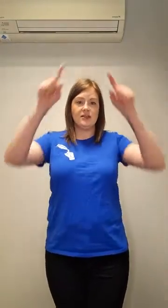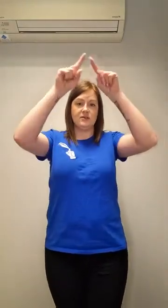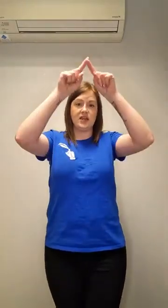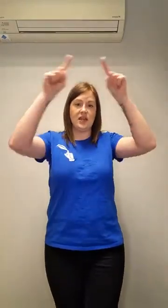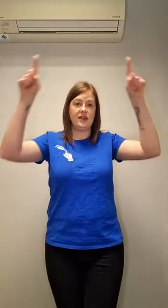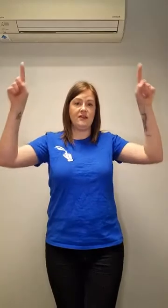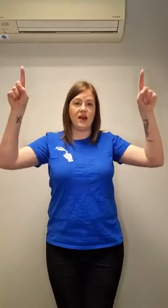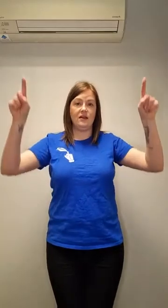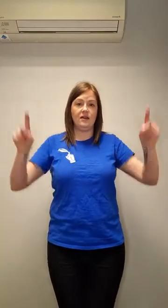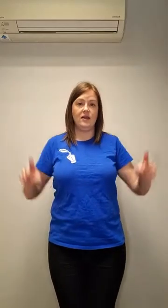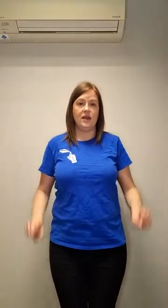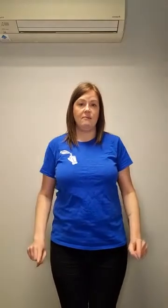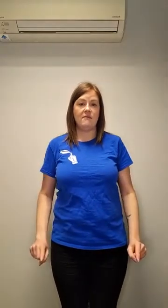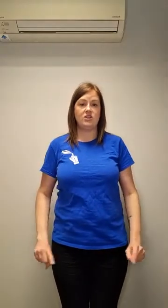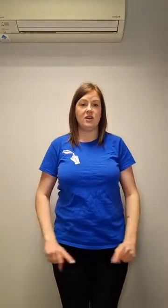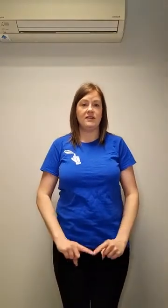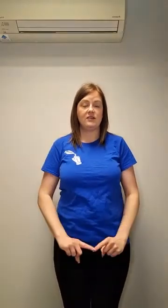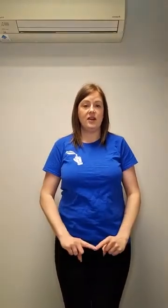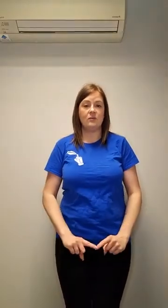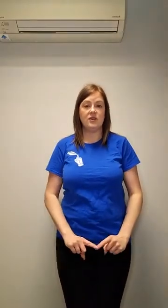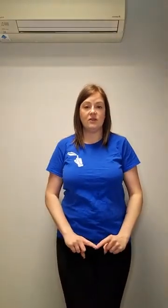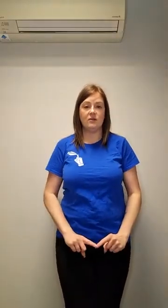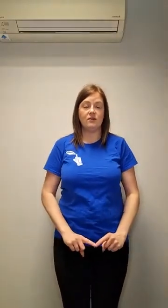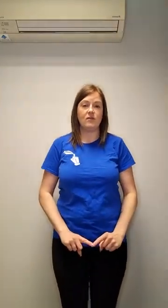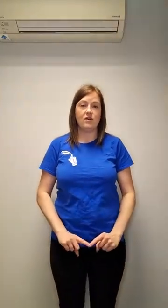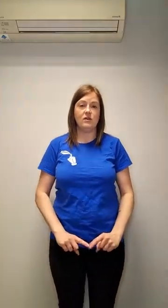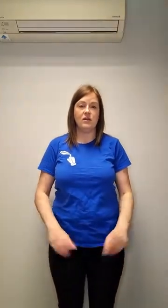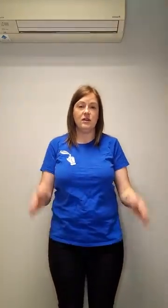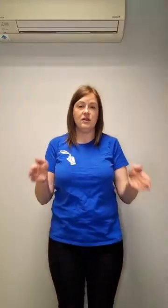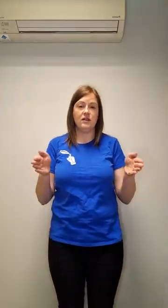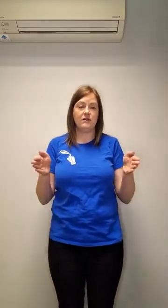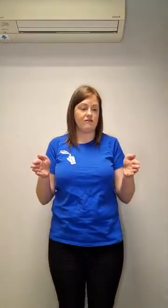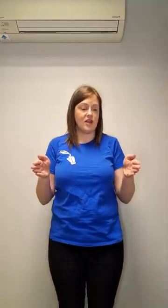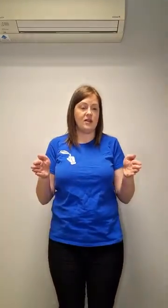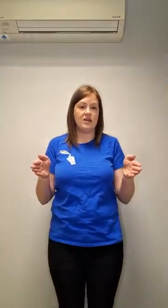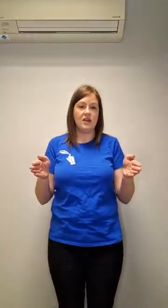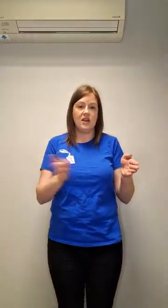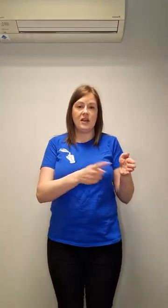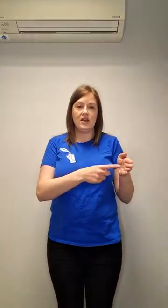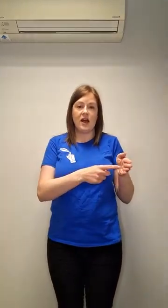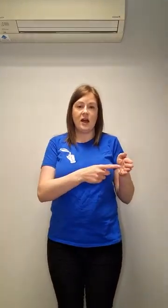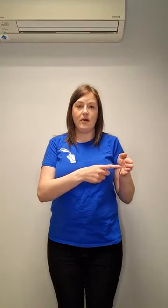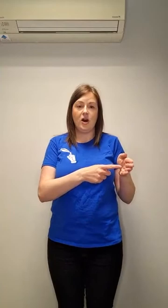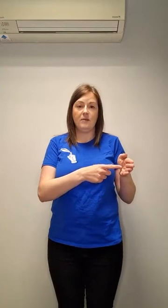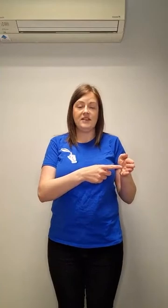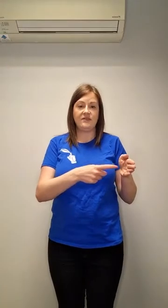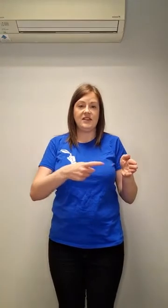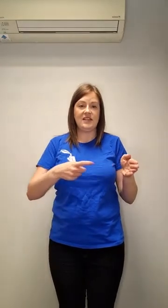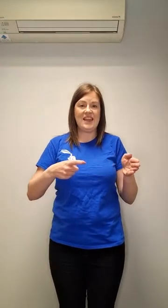So taking that imaginary signing window that we've got, that frame, our palm is facing